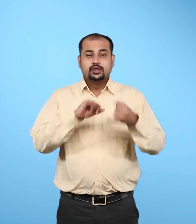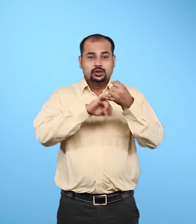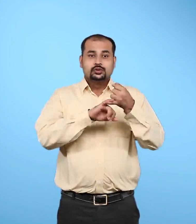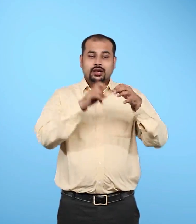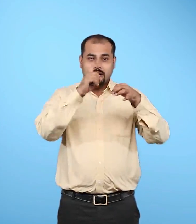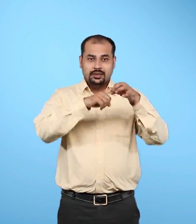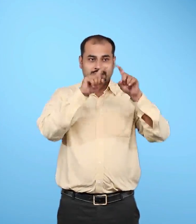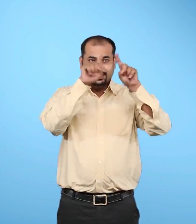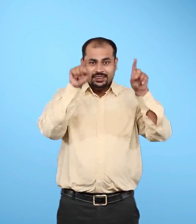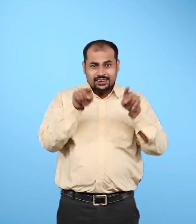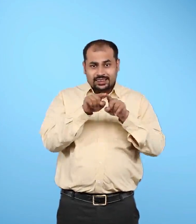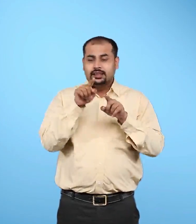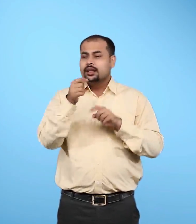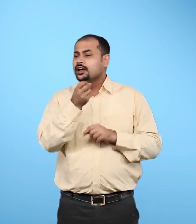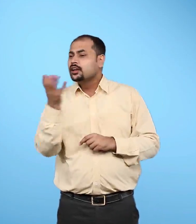How many squares?